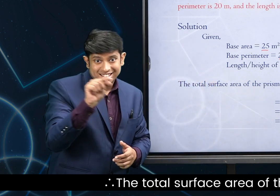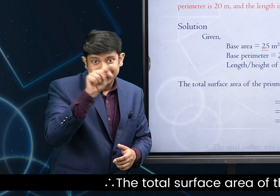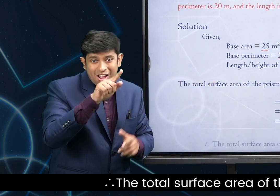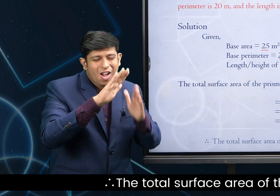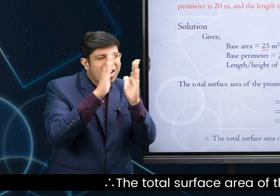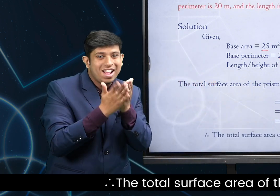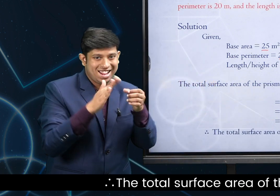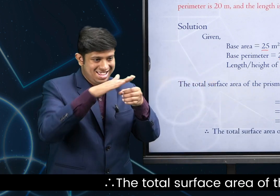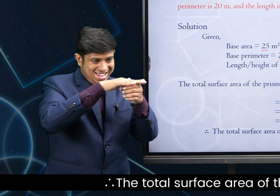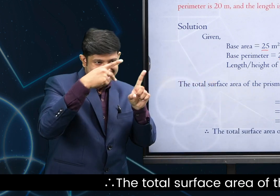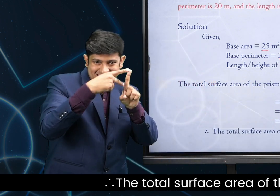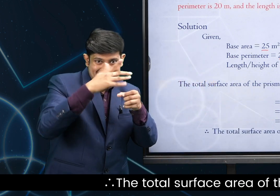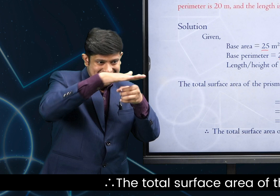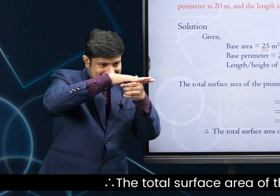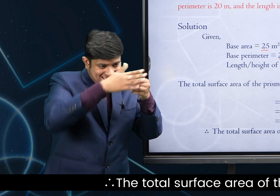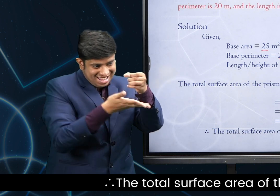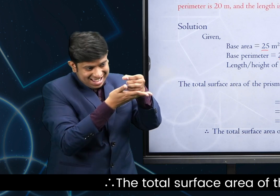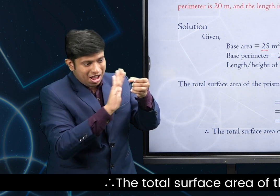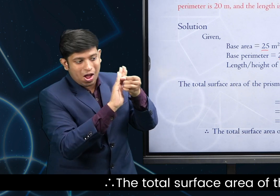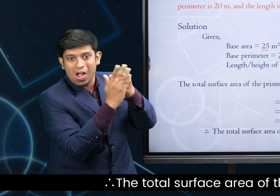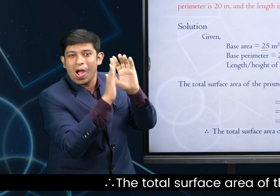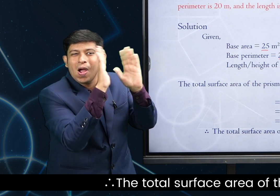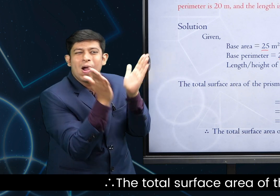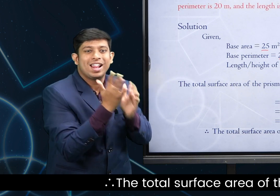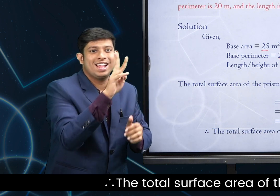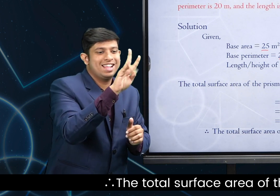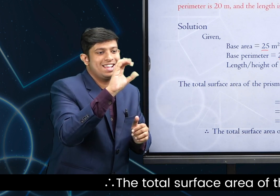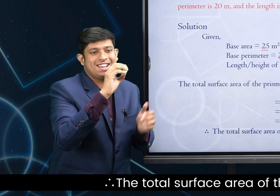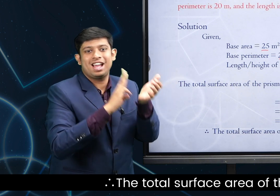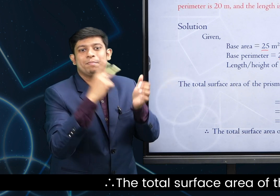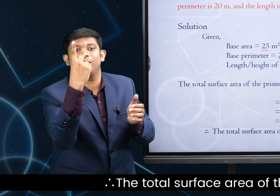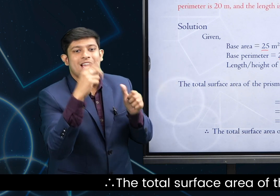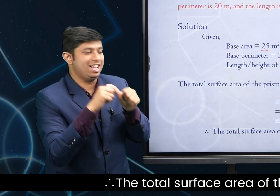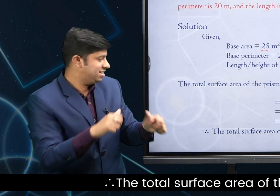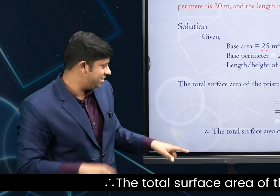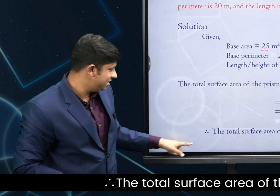Therefore, the total surface area of the prism is equal to 250 meters square.